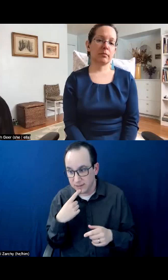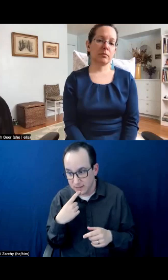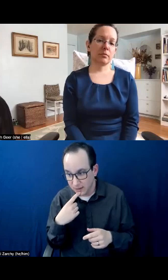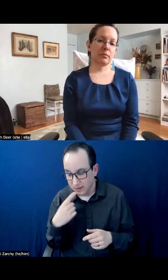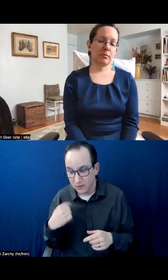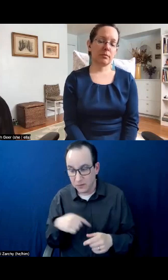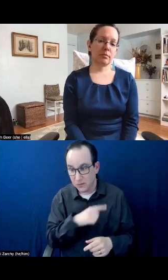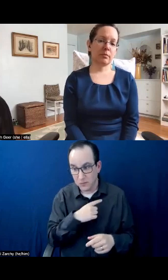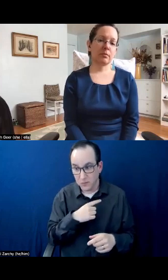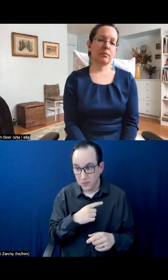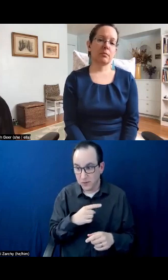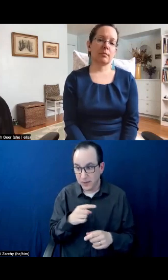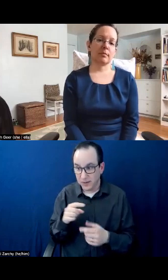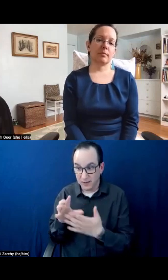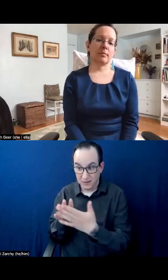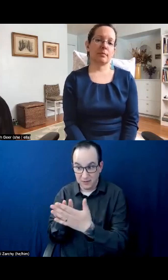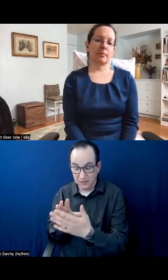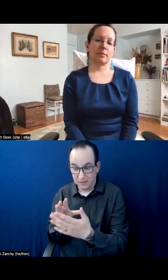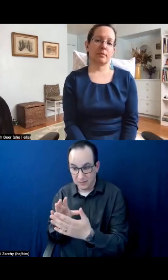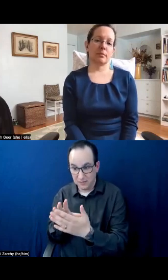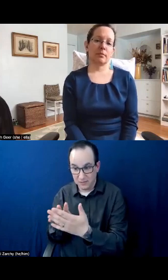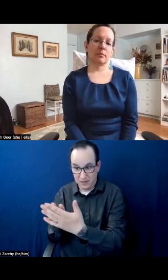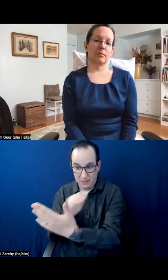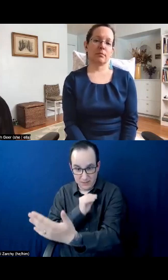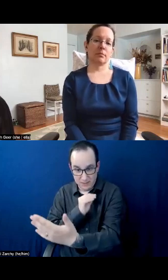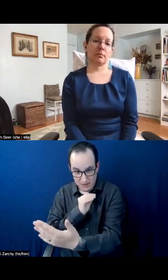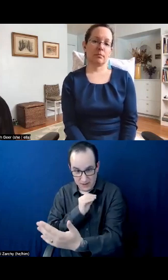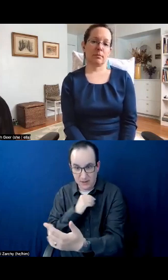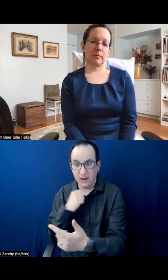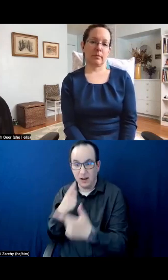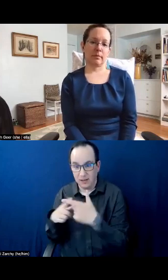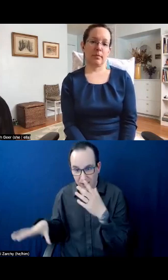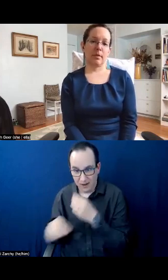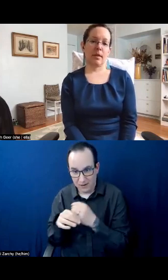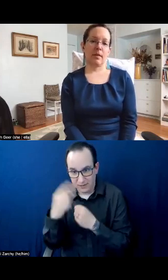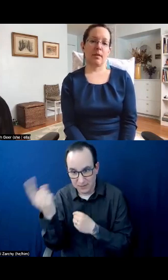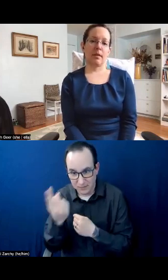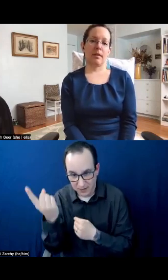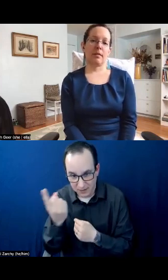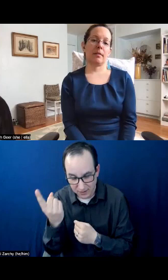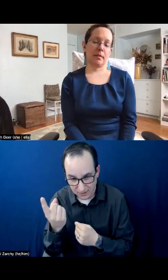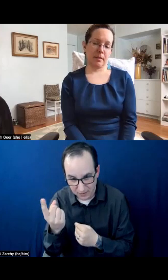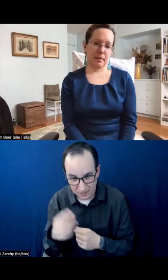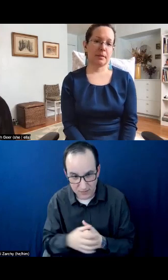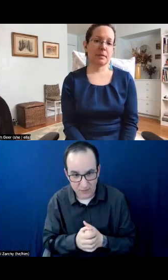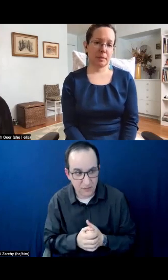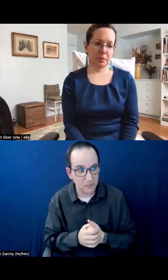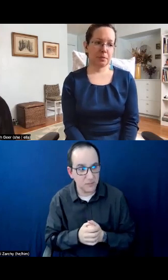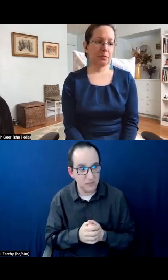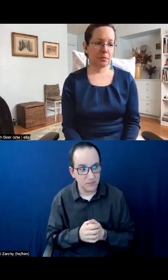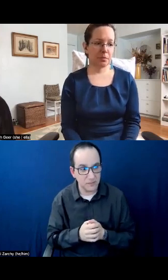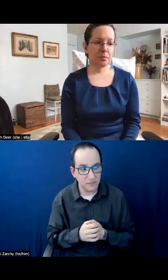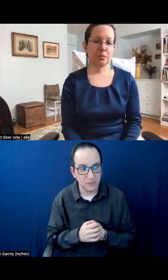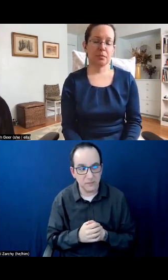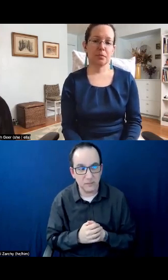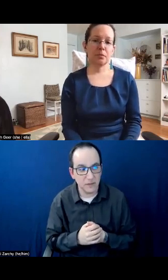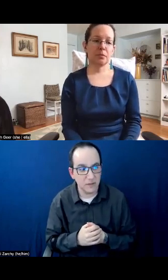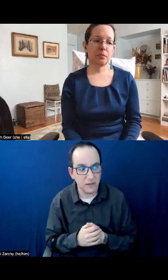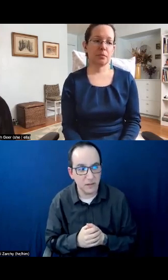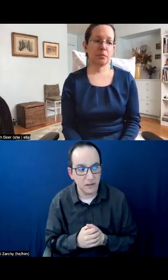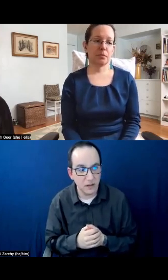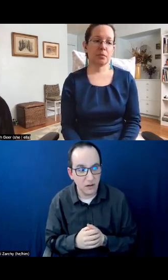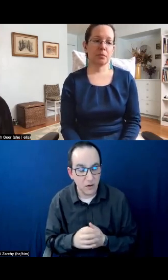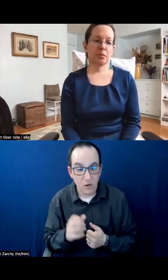We also have recasts. We'll say that maybe we copy what they have said and then add